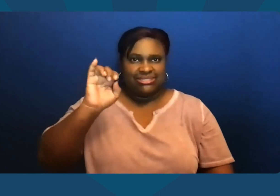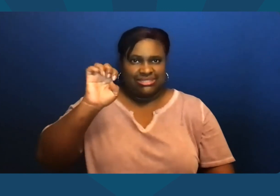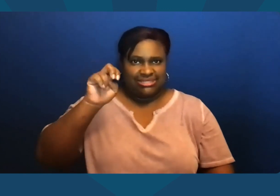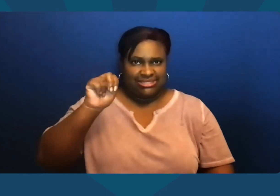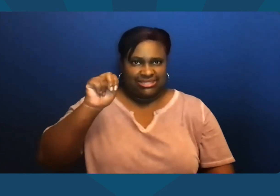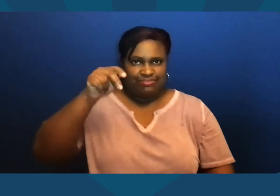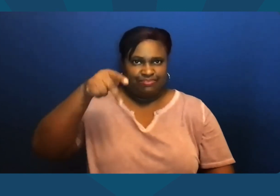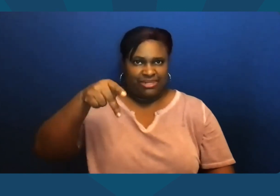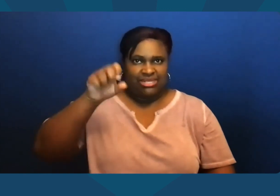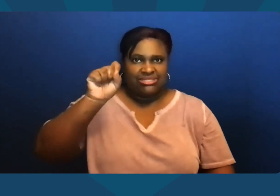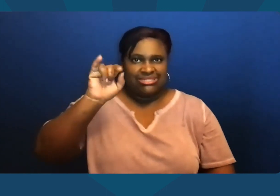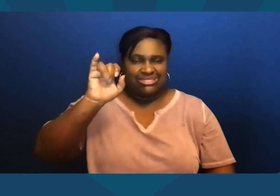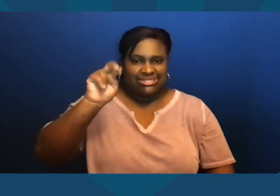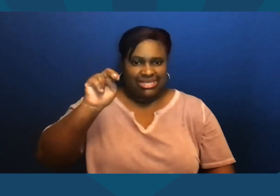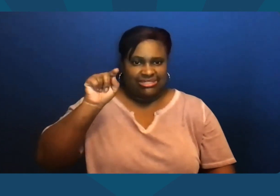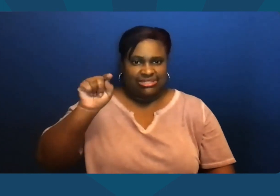mitziepstein.com.